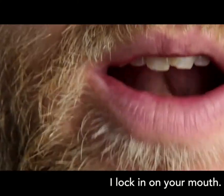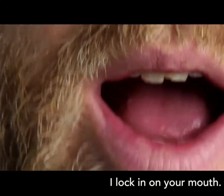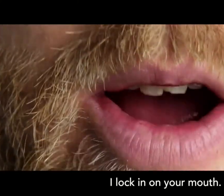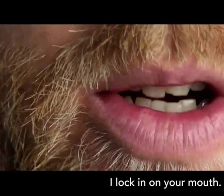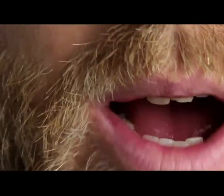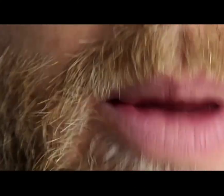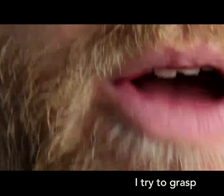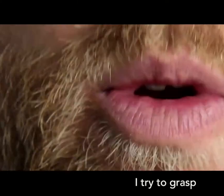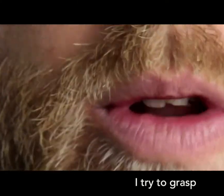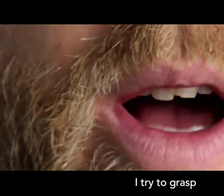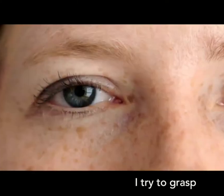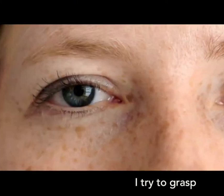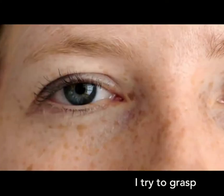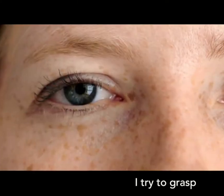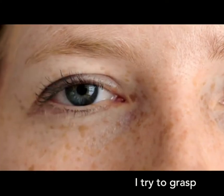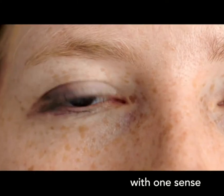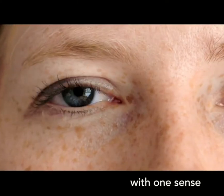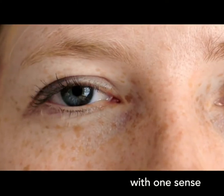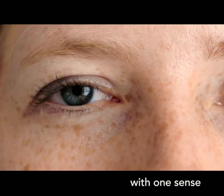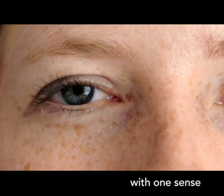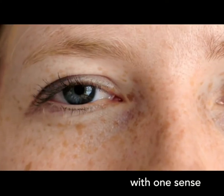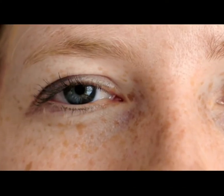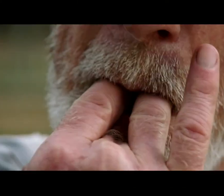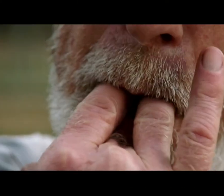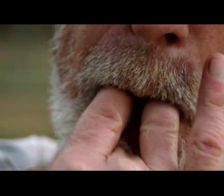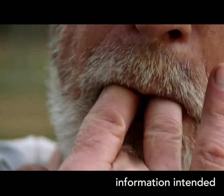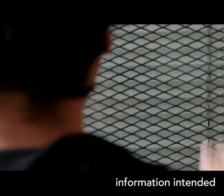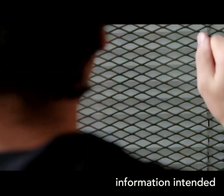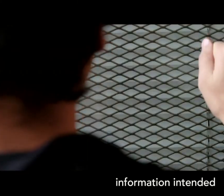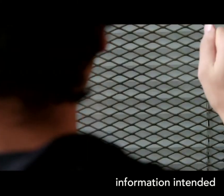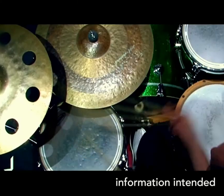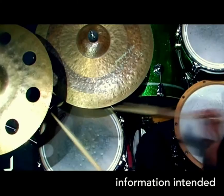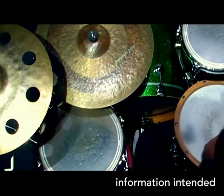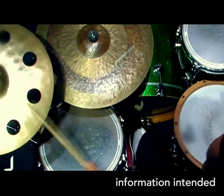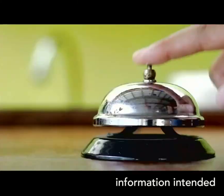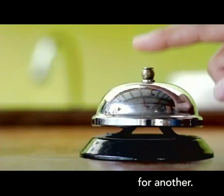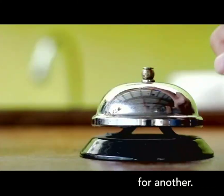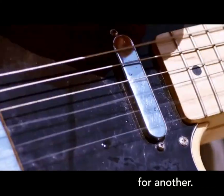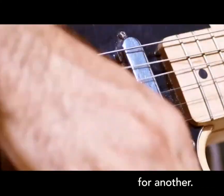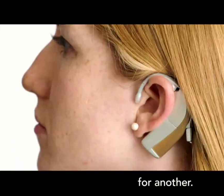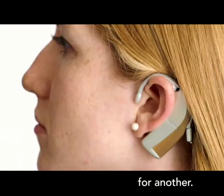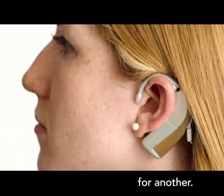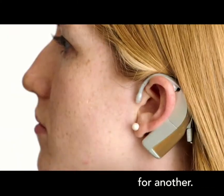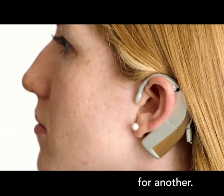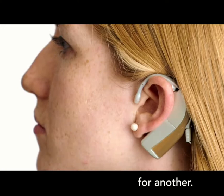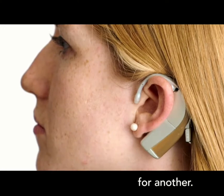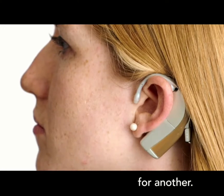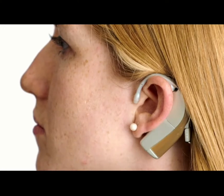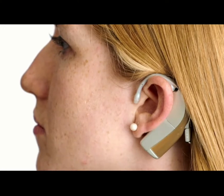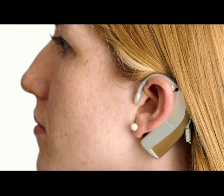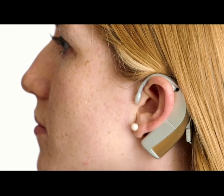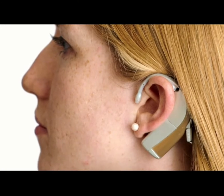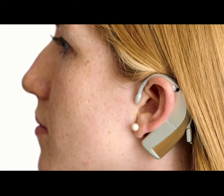I lock in on your mouth. I try to grasp, with one sense, information intended for another.